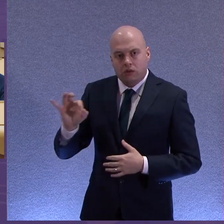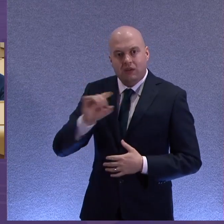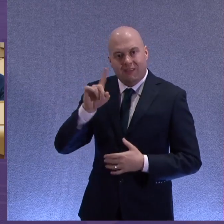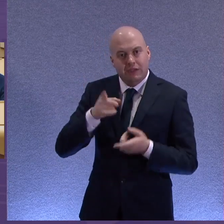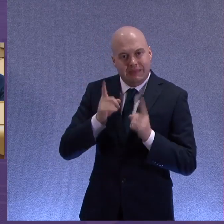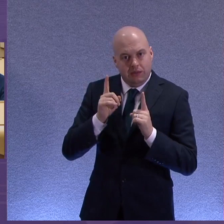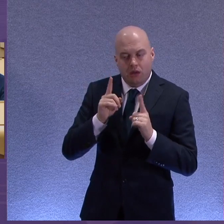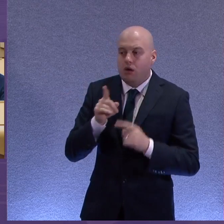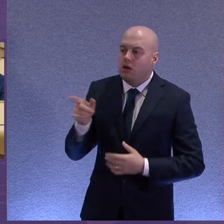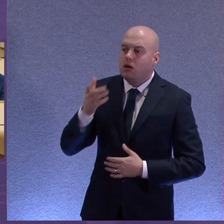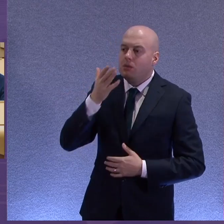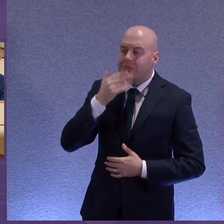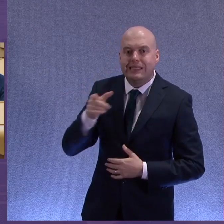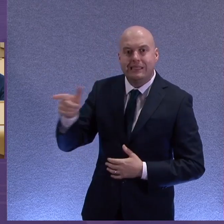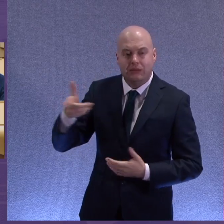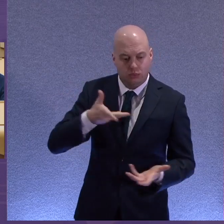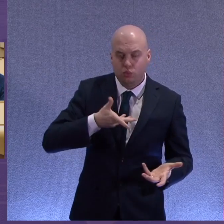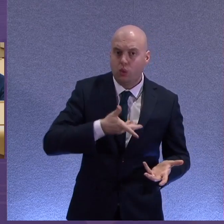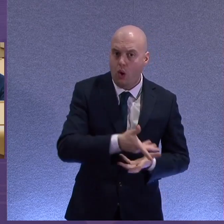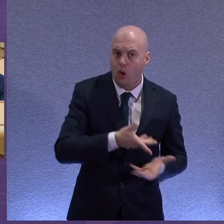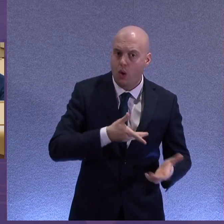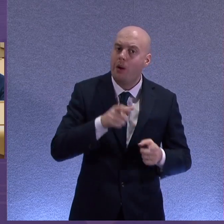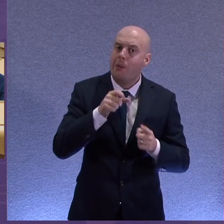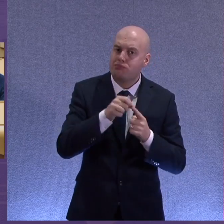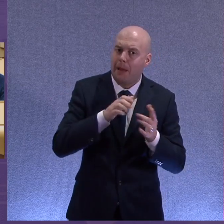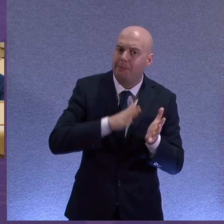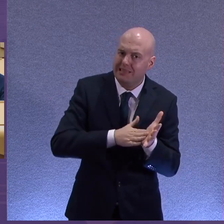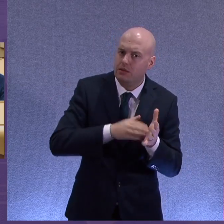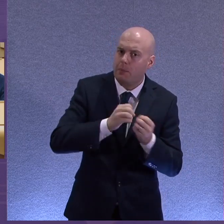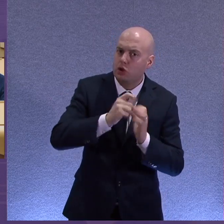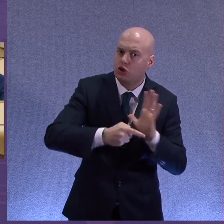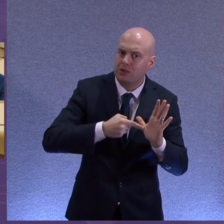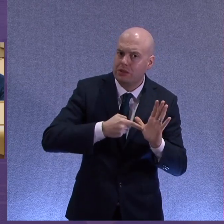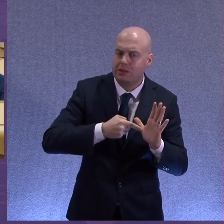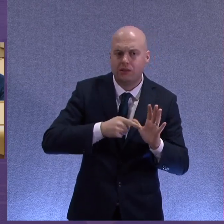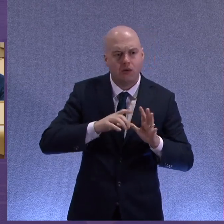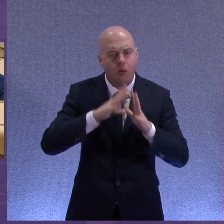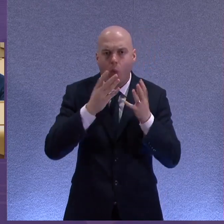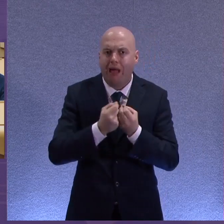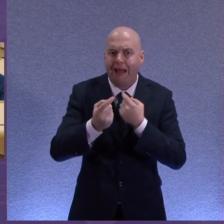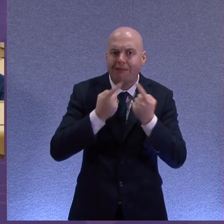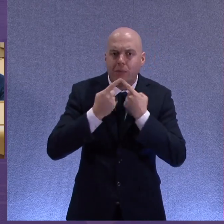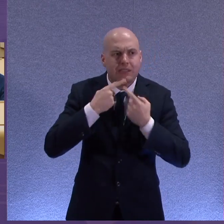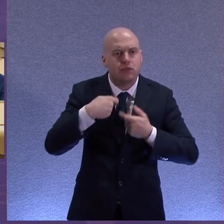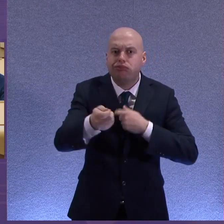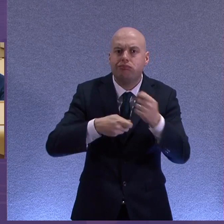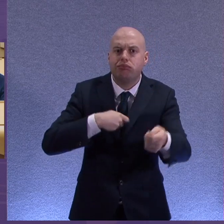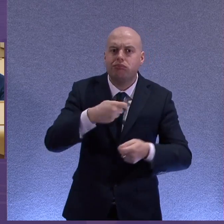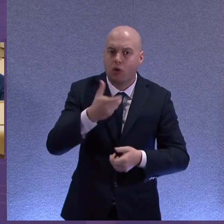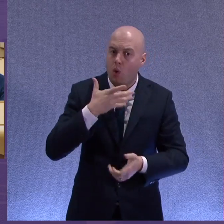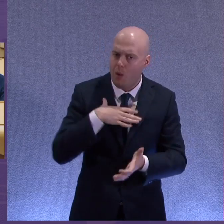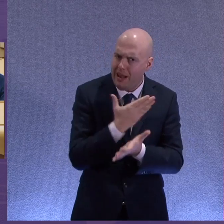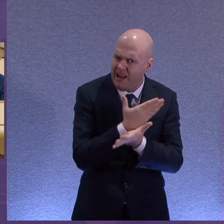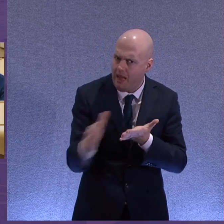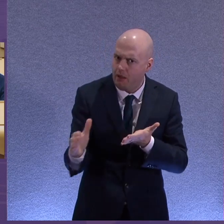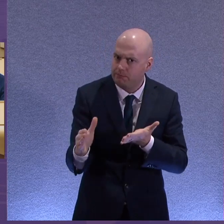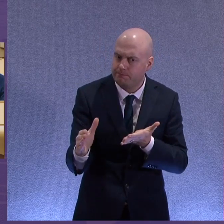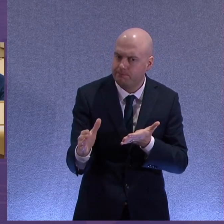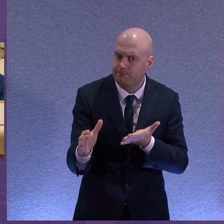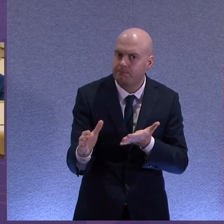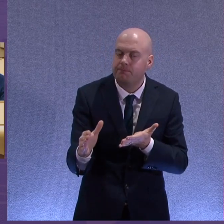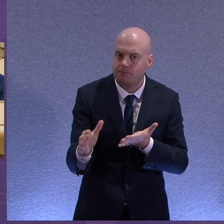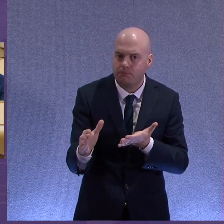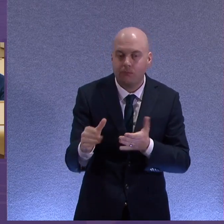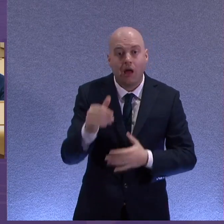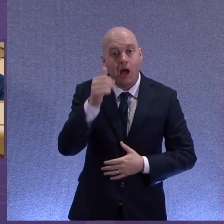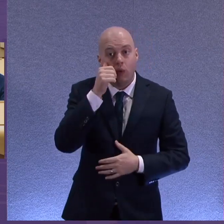we achieve the maximum clarity and, wherever possible, a consistency of messaging. Now, more than anything else, people are seeking clarity, and I know